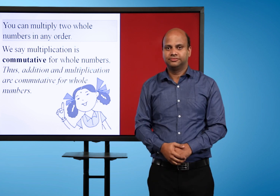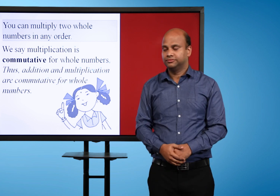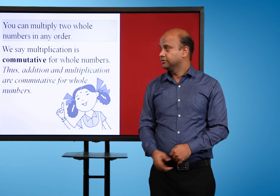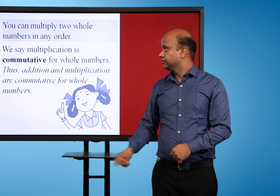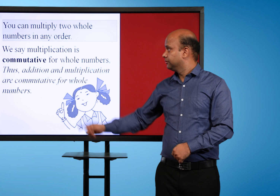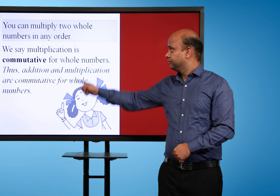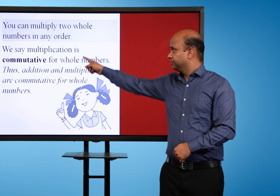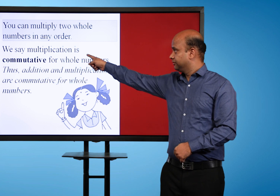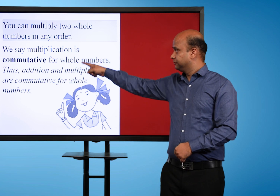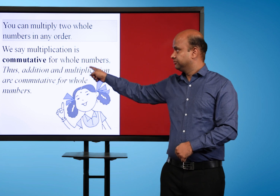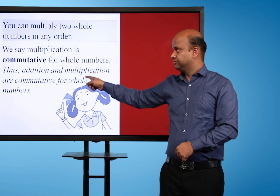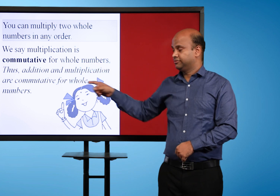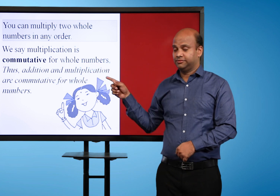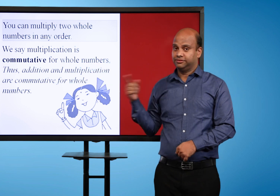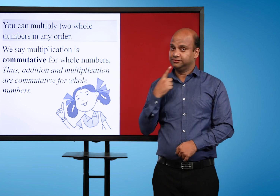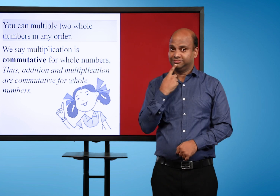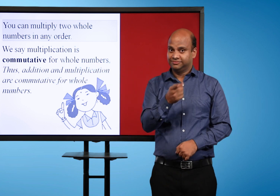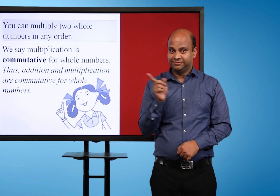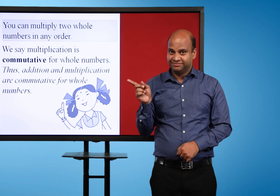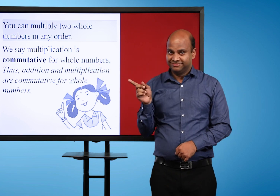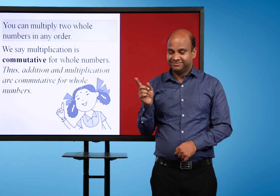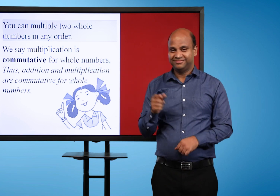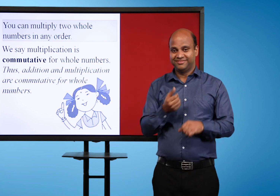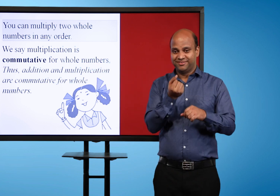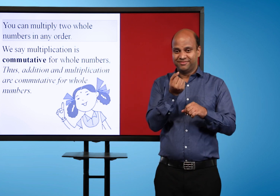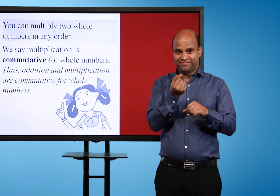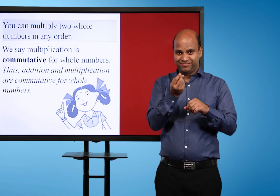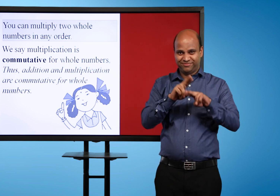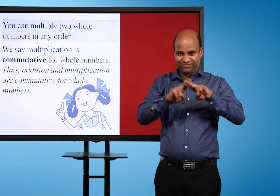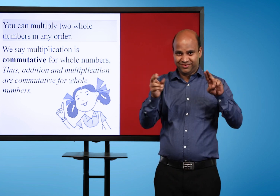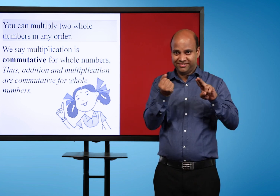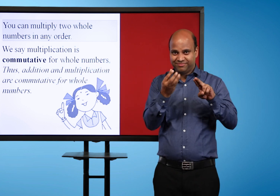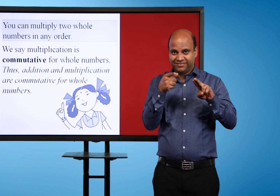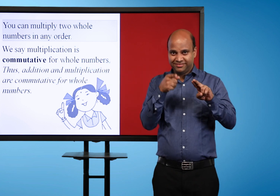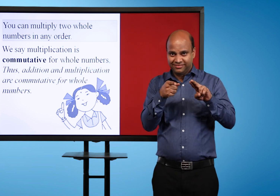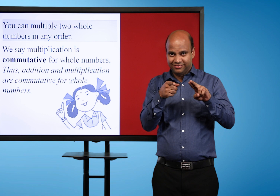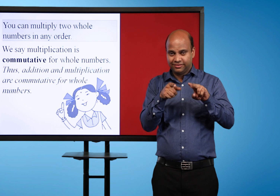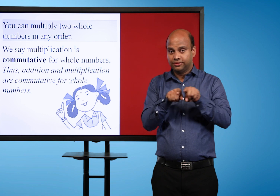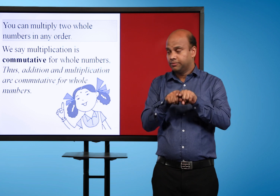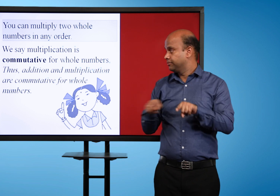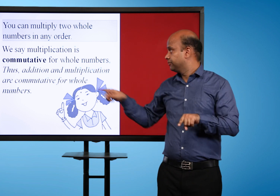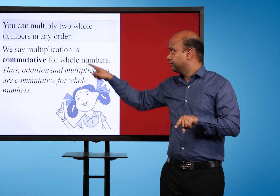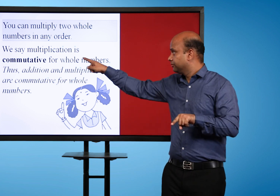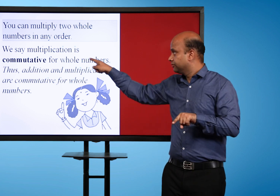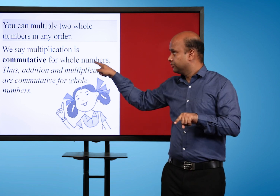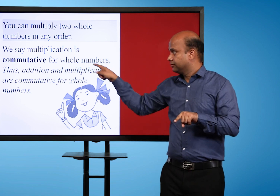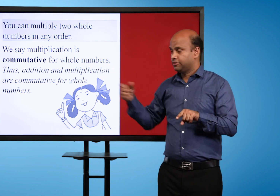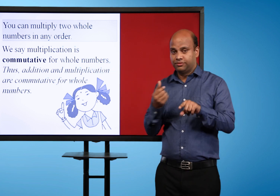We say multiplication is commutative for whole